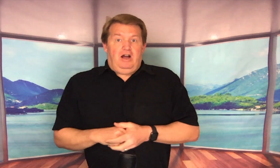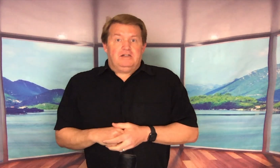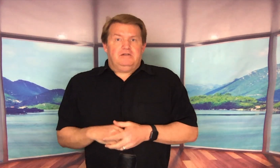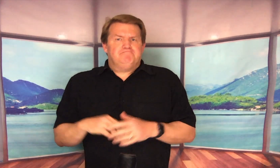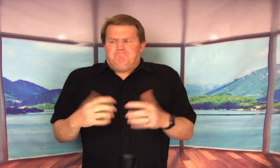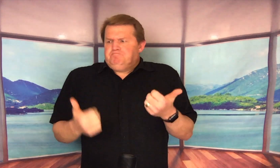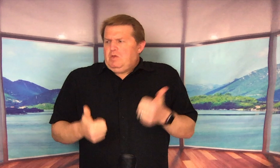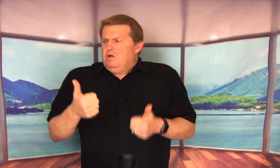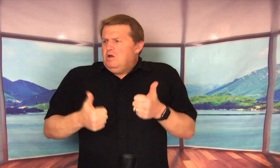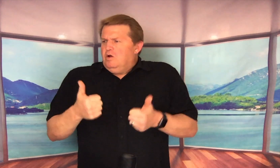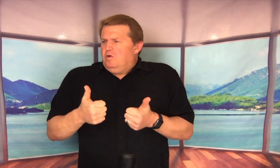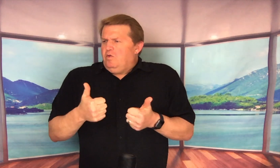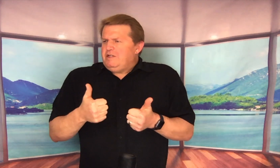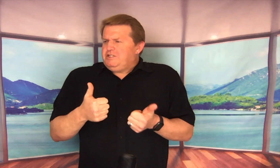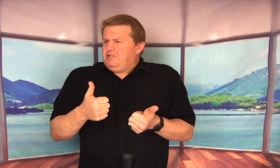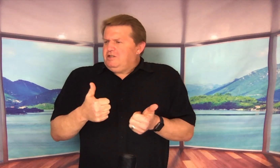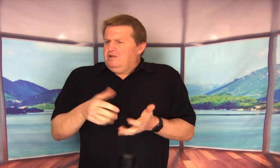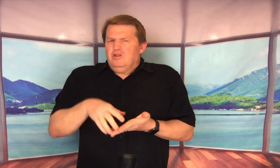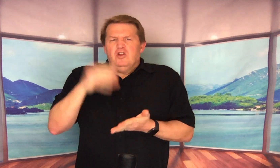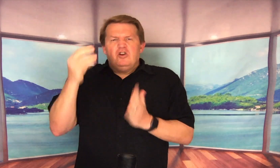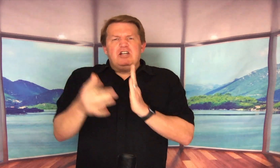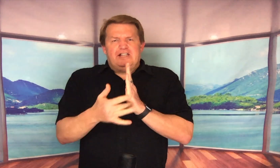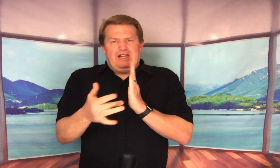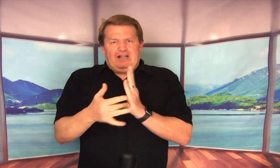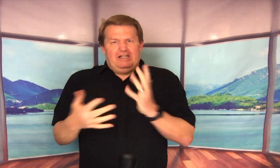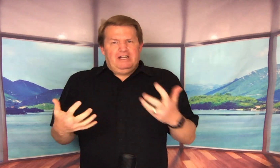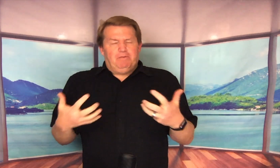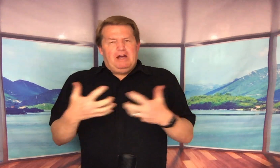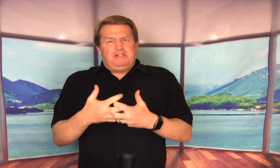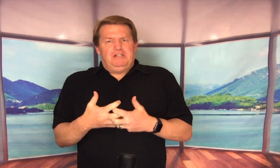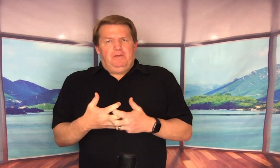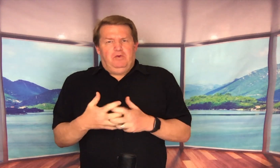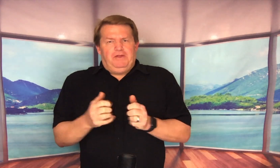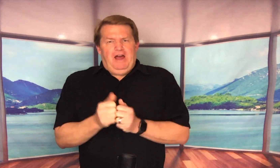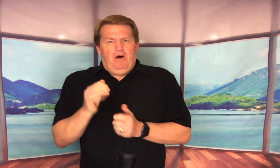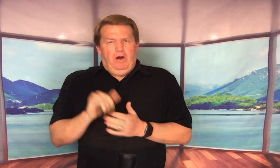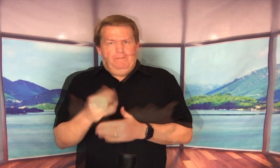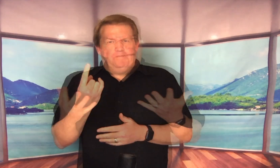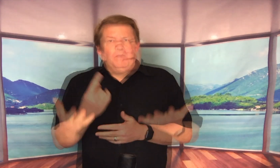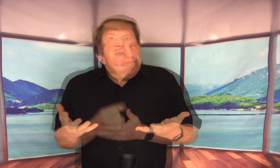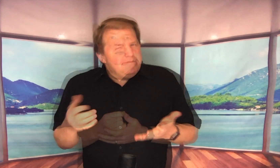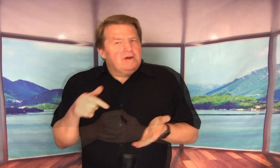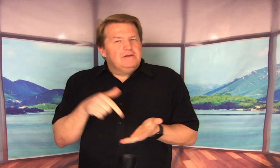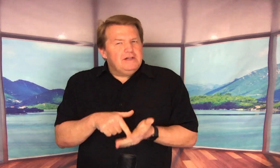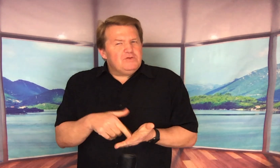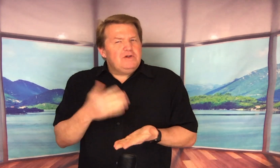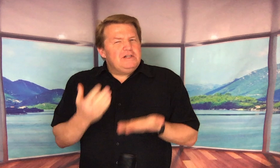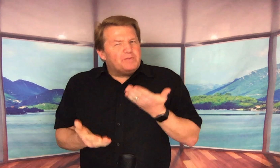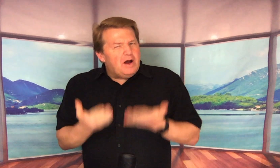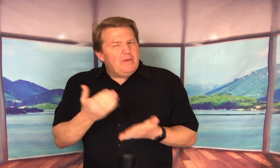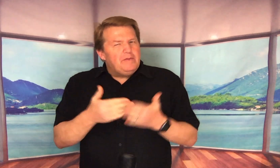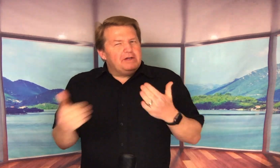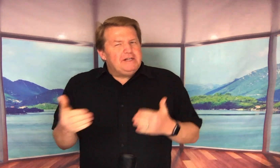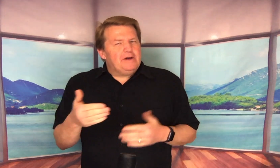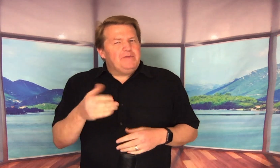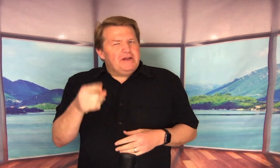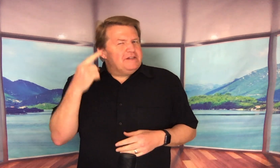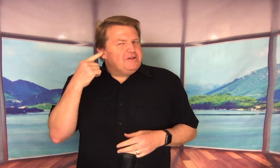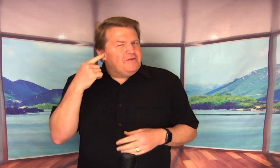cross. Well, which learning technique matches up with that one? This one is probably something that you've heard